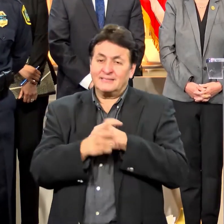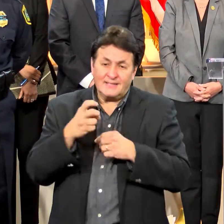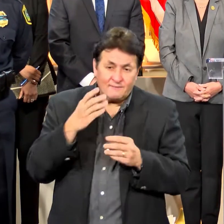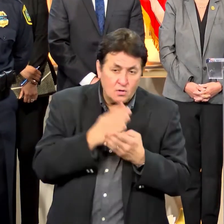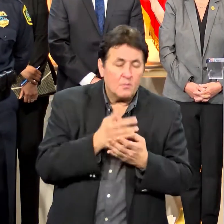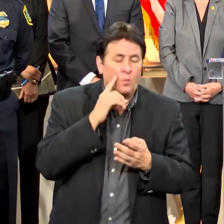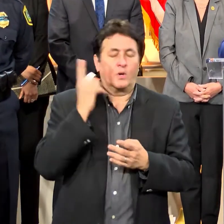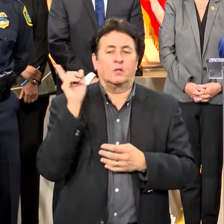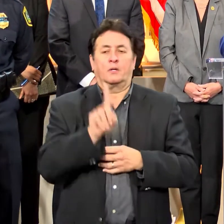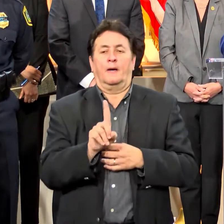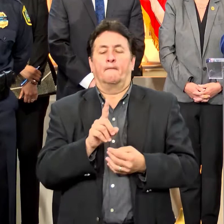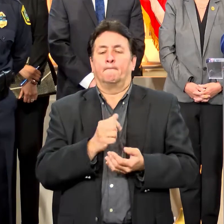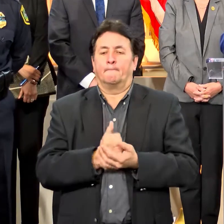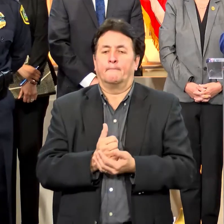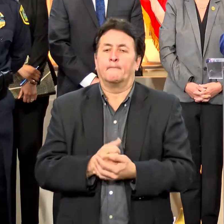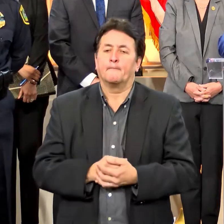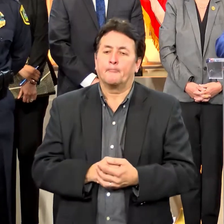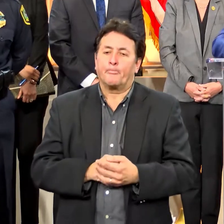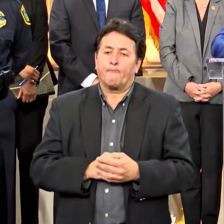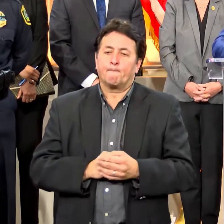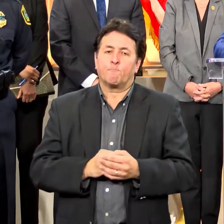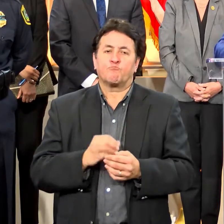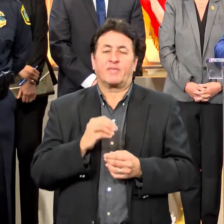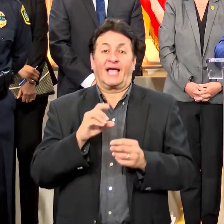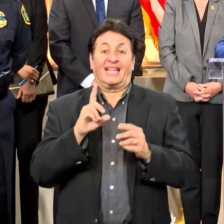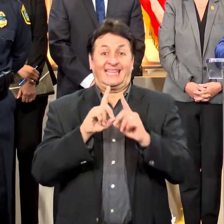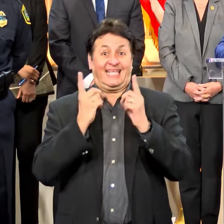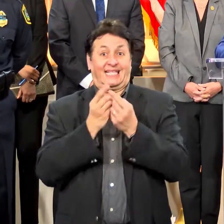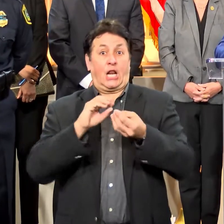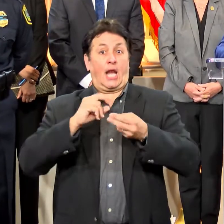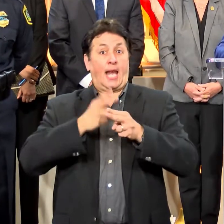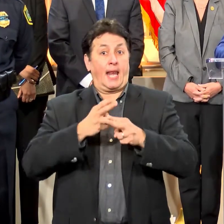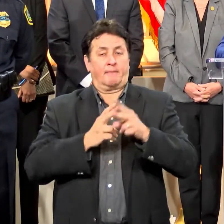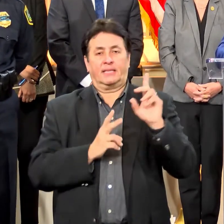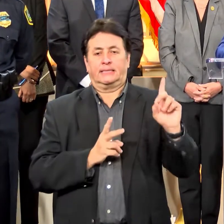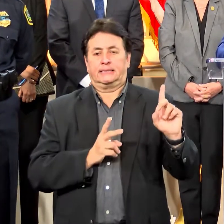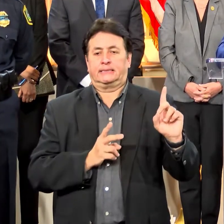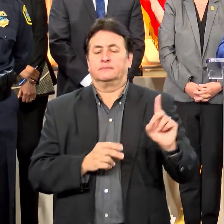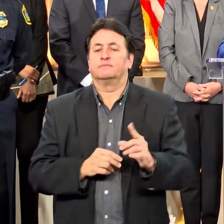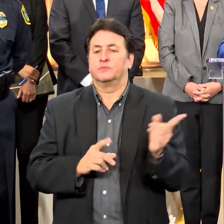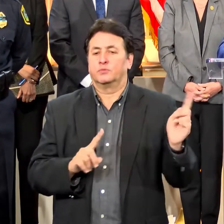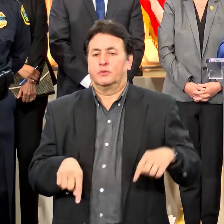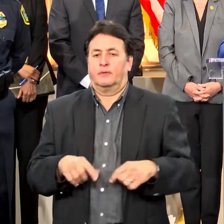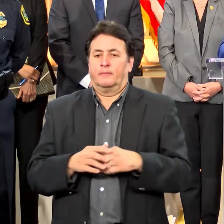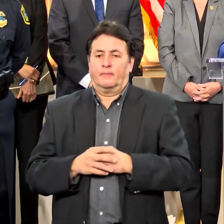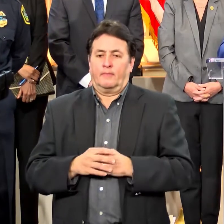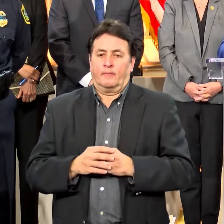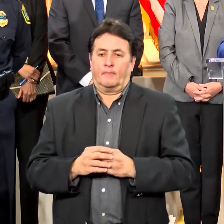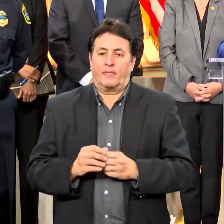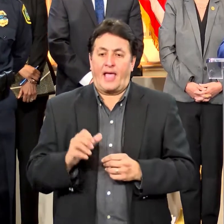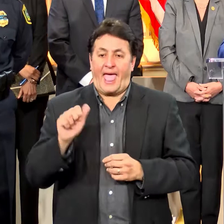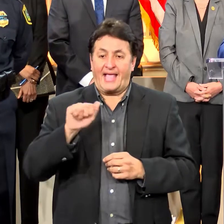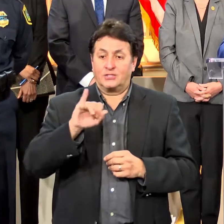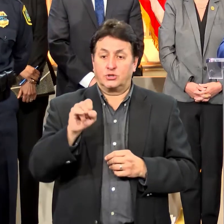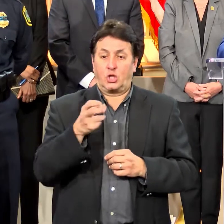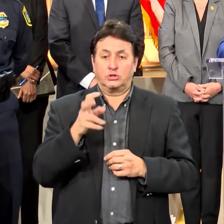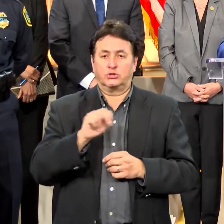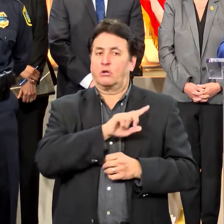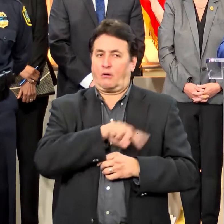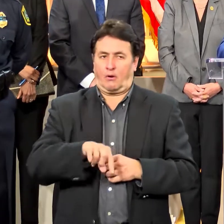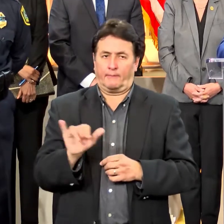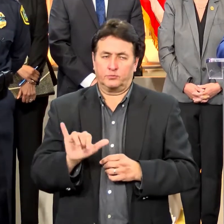the chair of the Public Safety Committee, and State Representative Ann Johnson of District 134 here